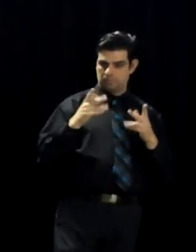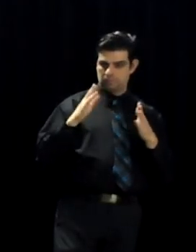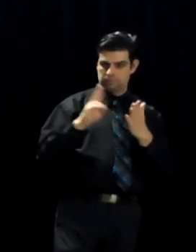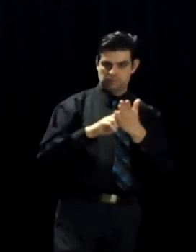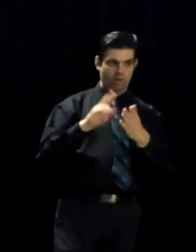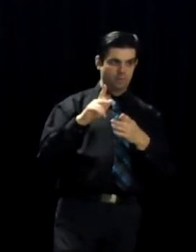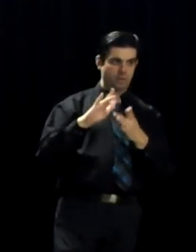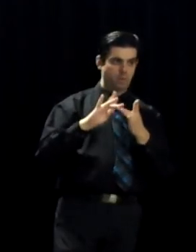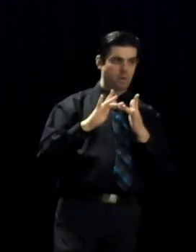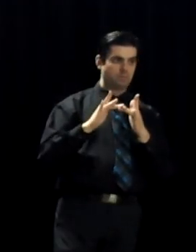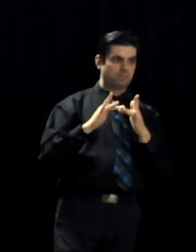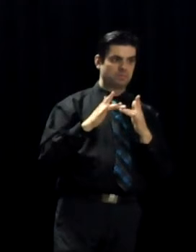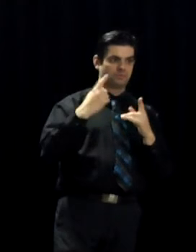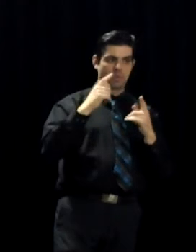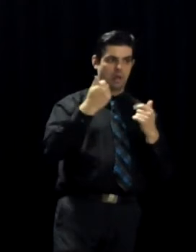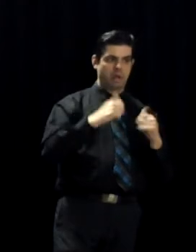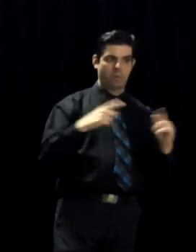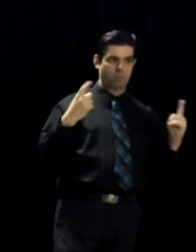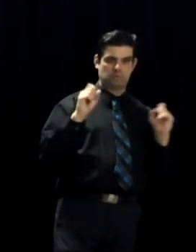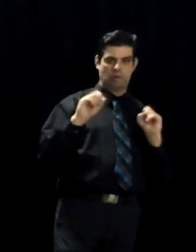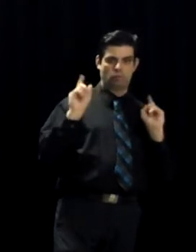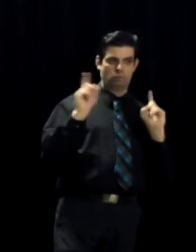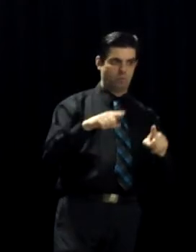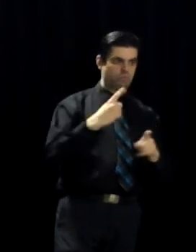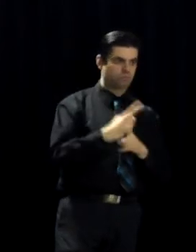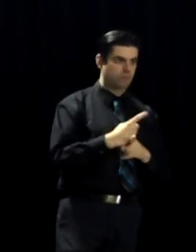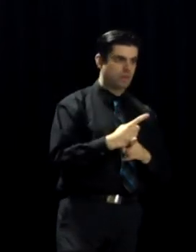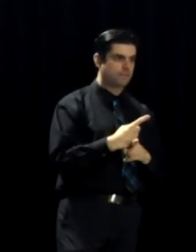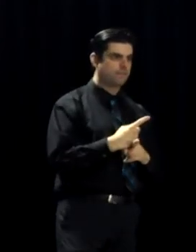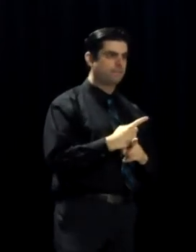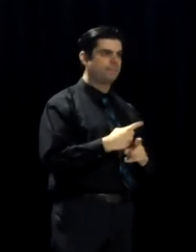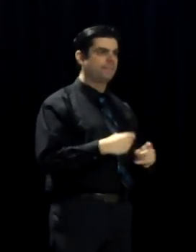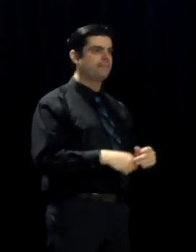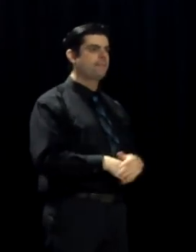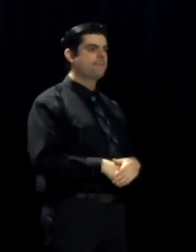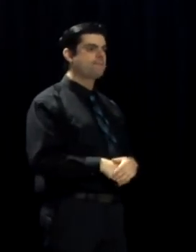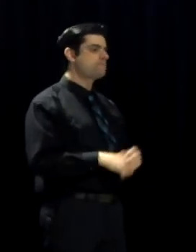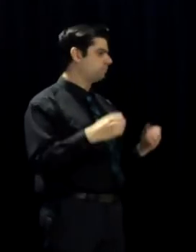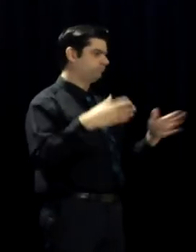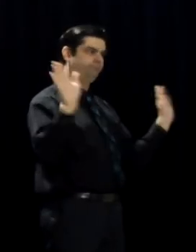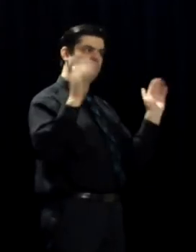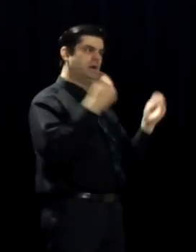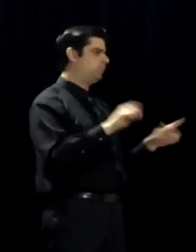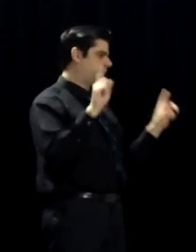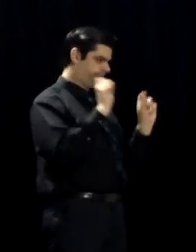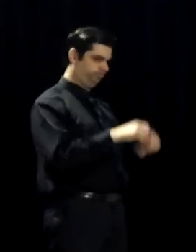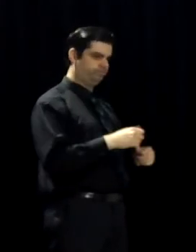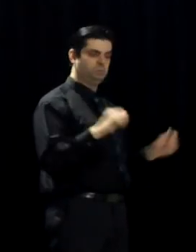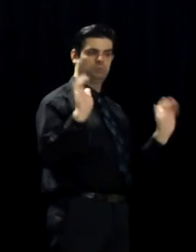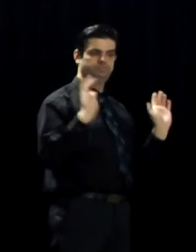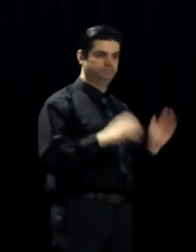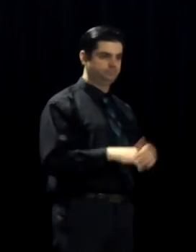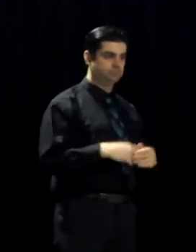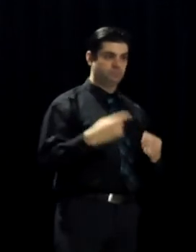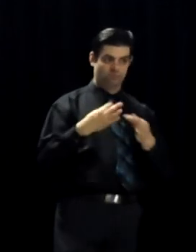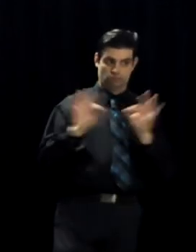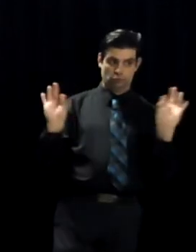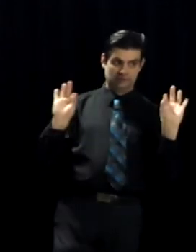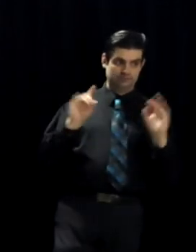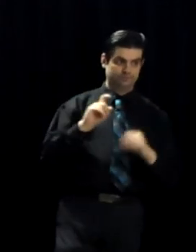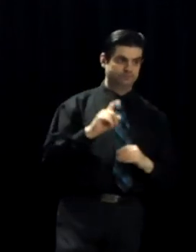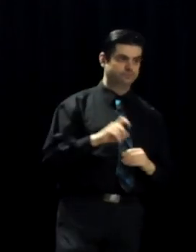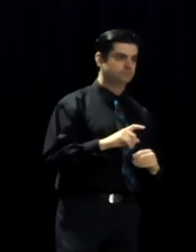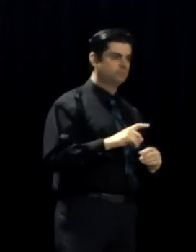already back-phased into the workforce? Anybody can go. And they're free? Yes.